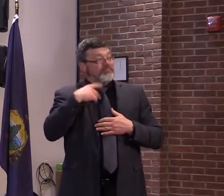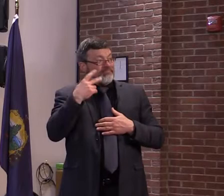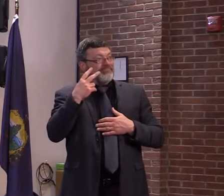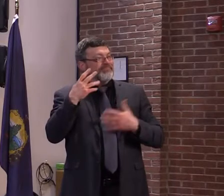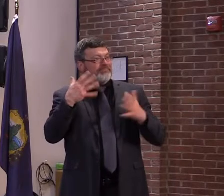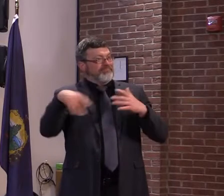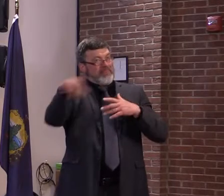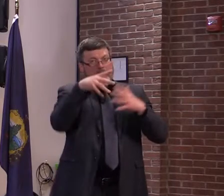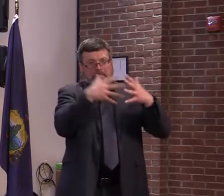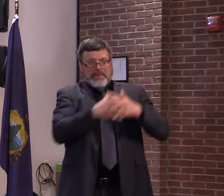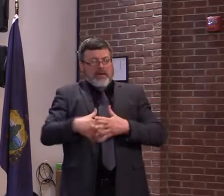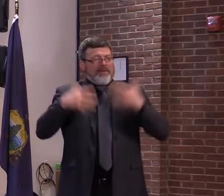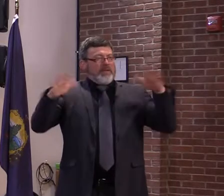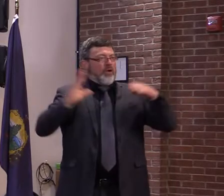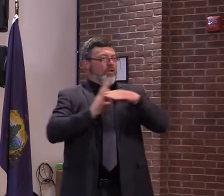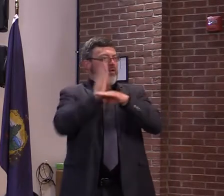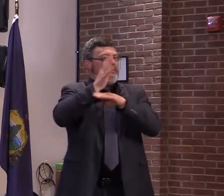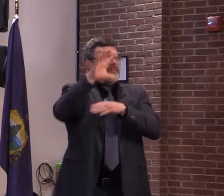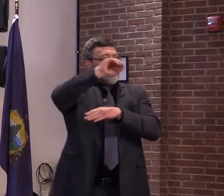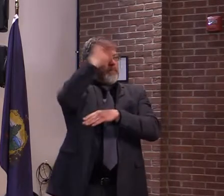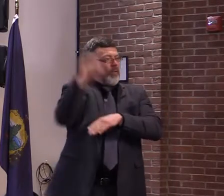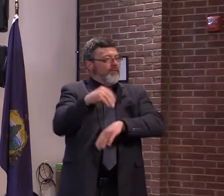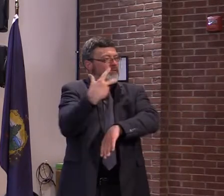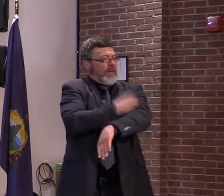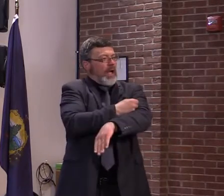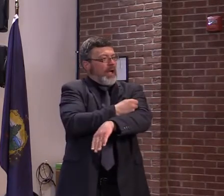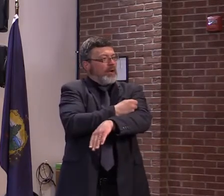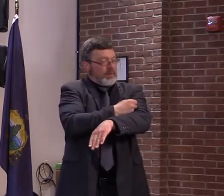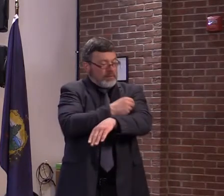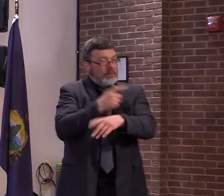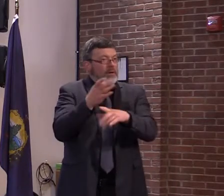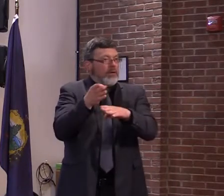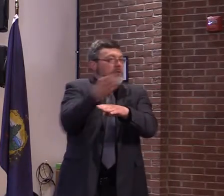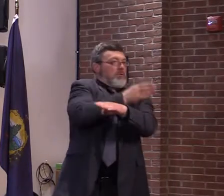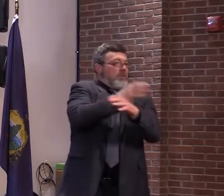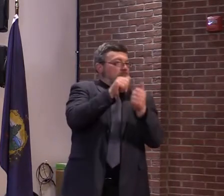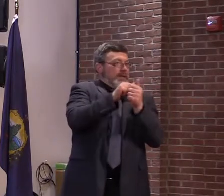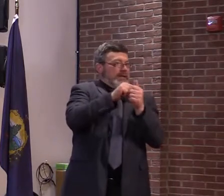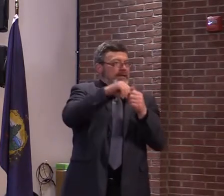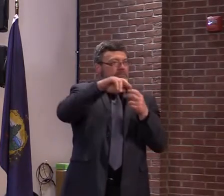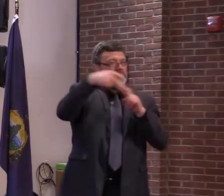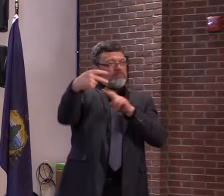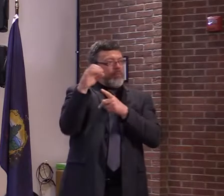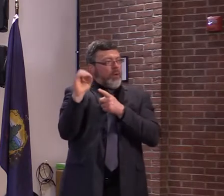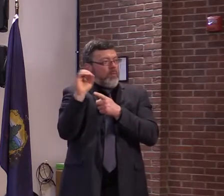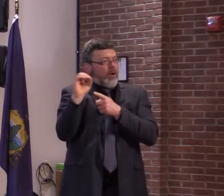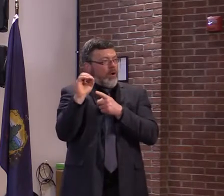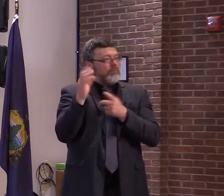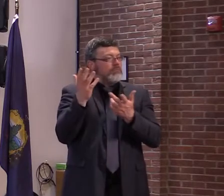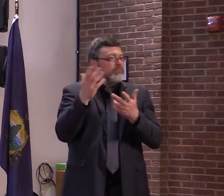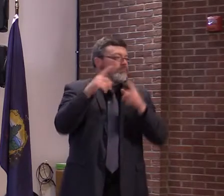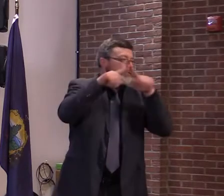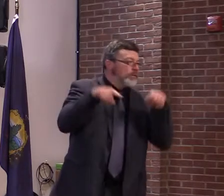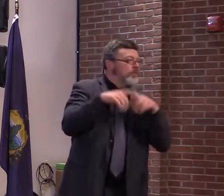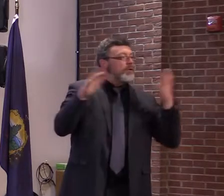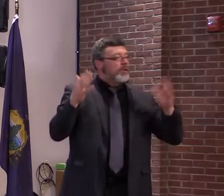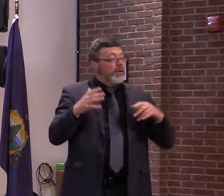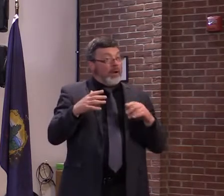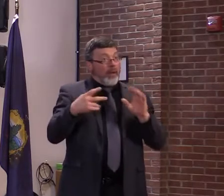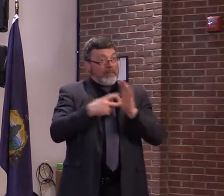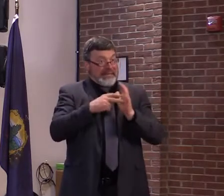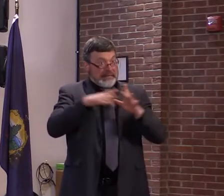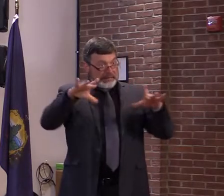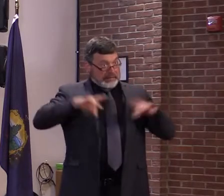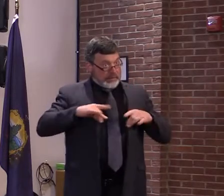version. But with the right tools, the virus does not need to upend our lives. You can protect yourself